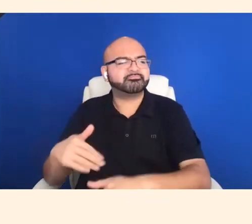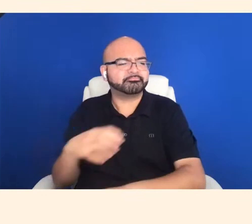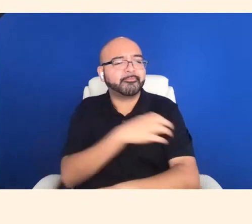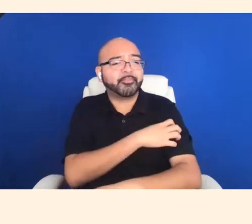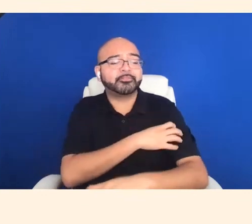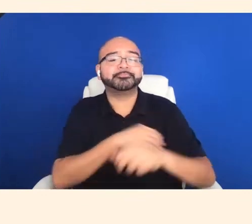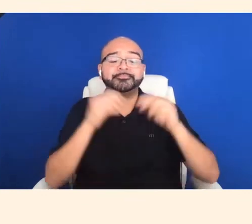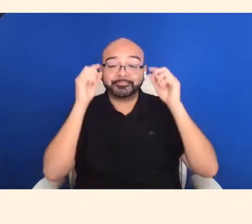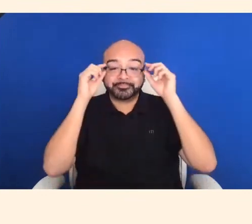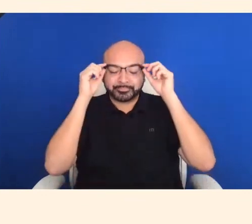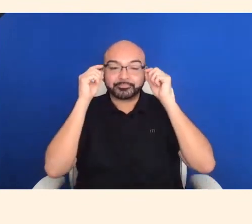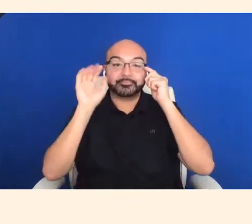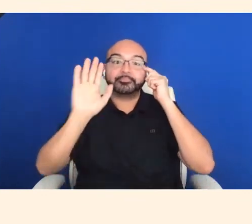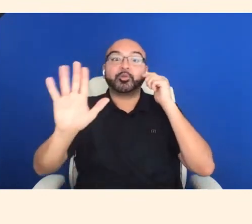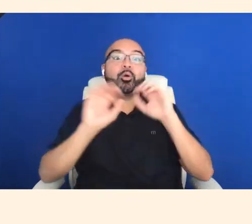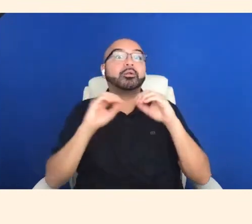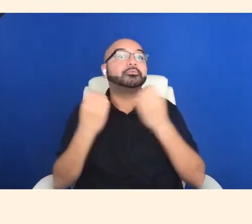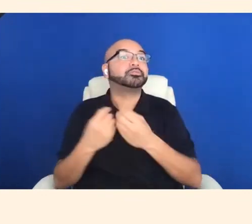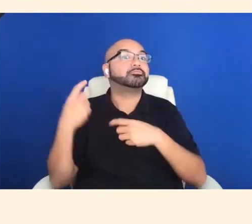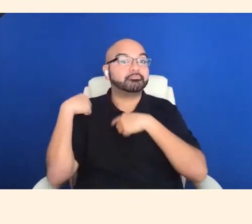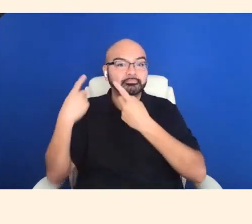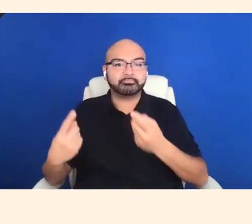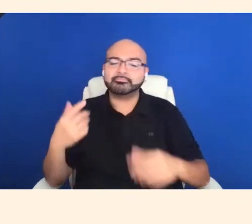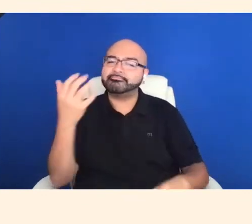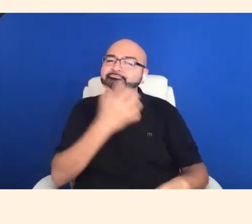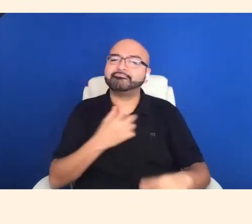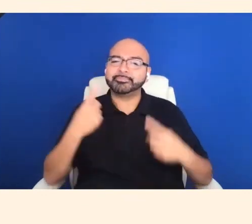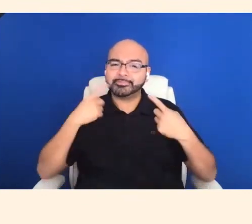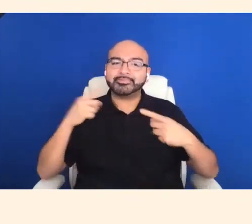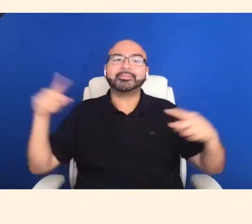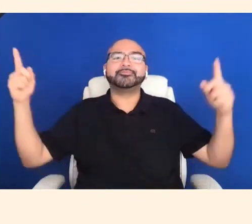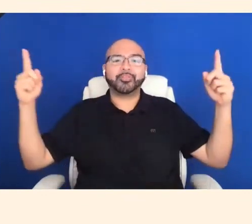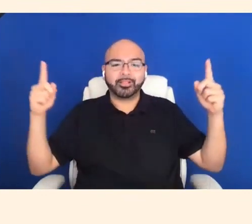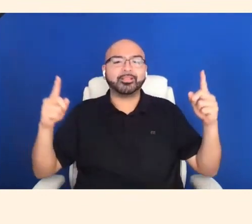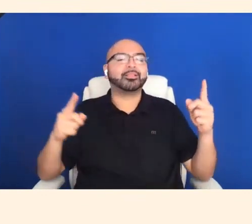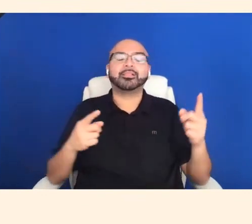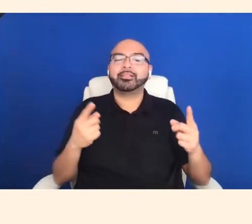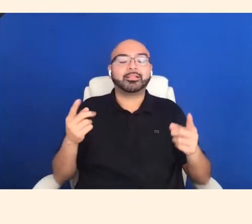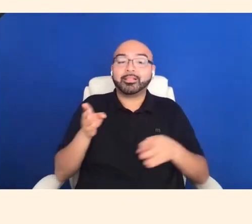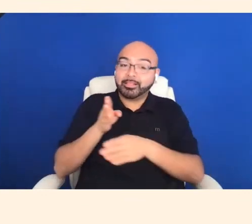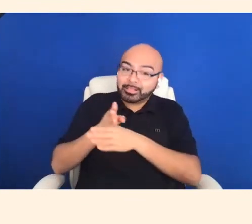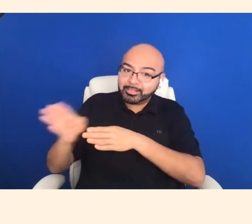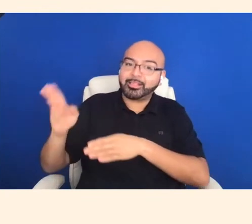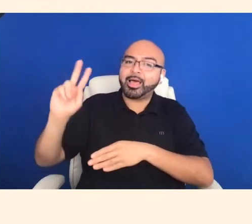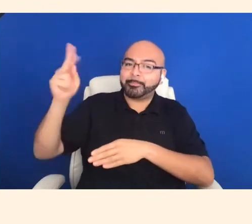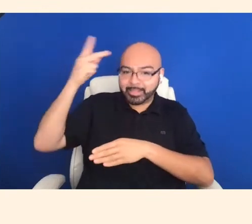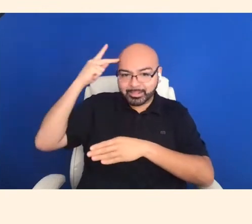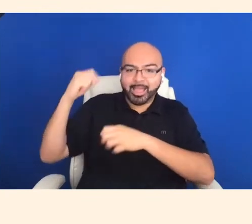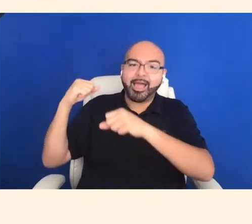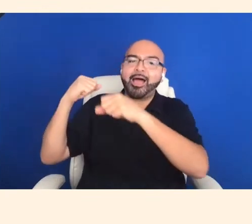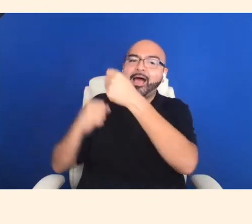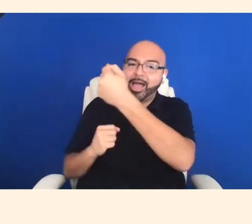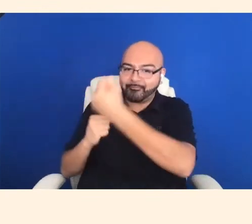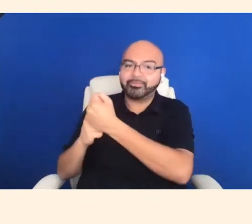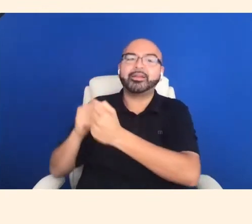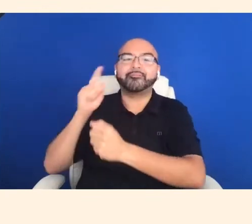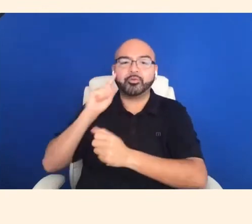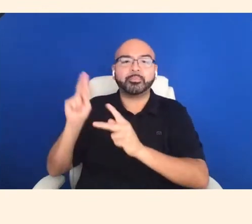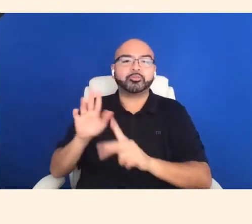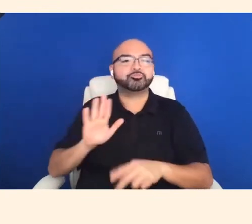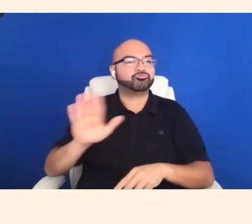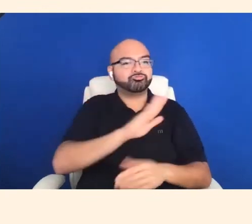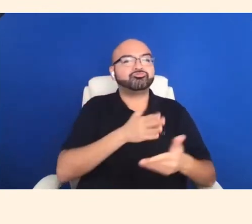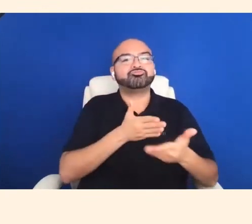your organization has been incredibly successful in politically advocating for the rights of trans people in Baltimore and Maryland.